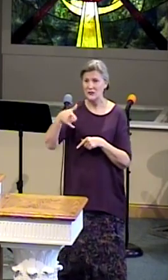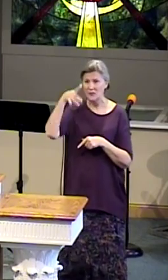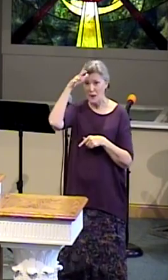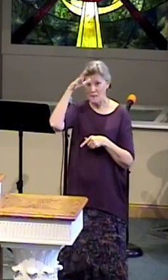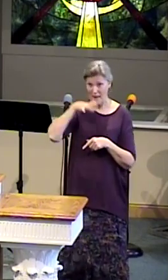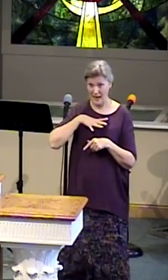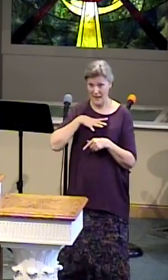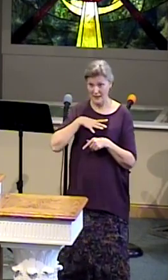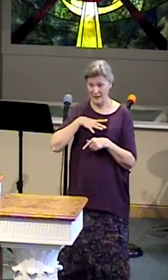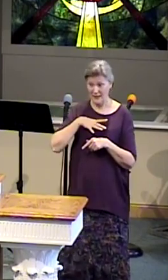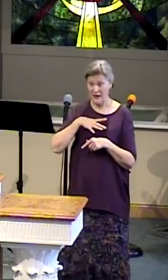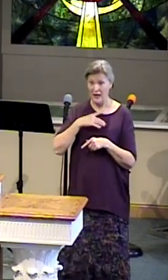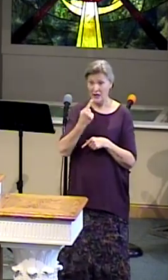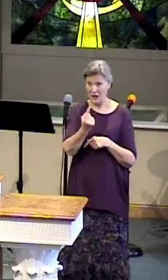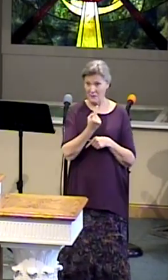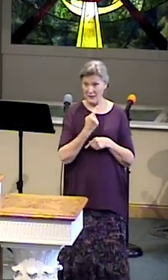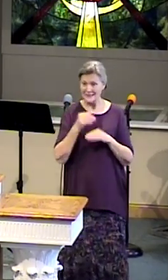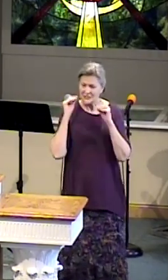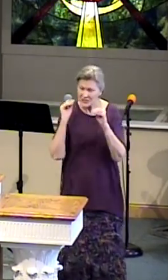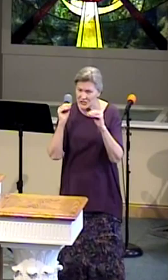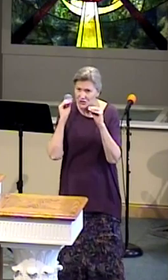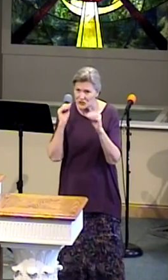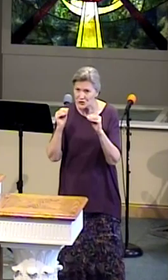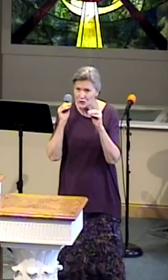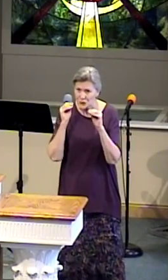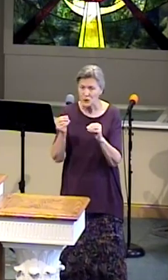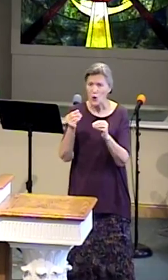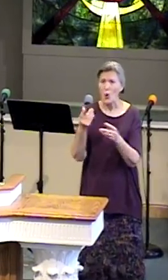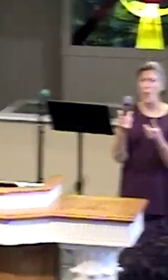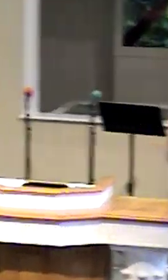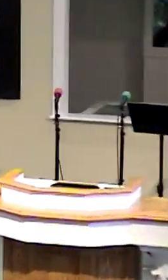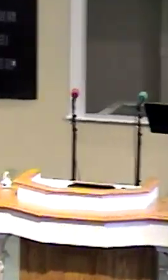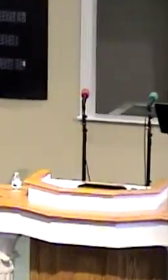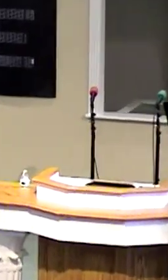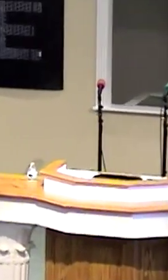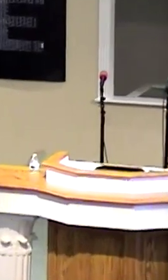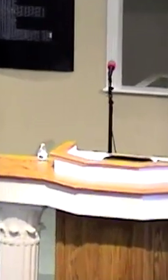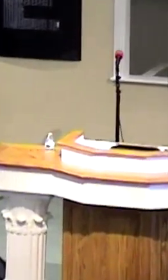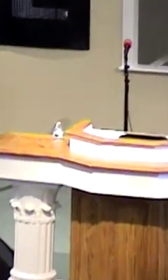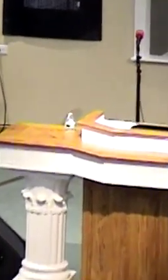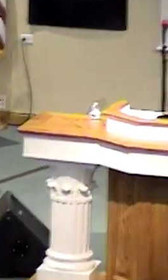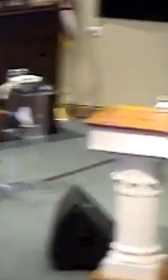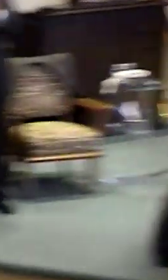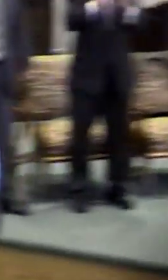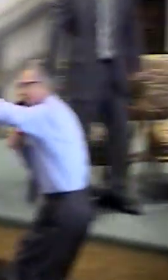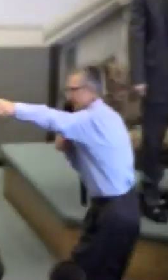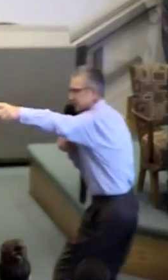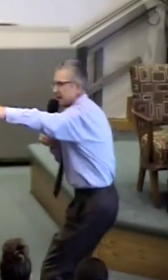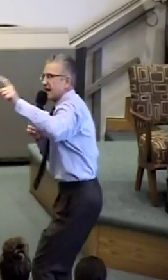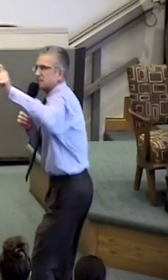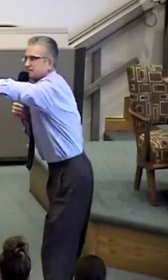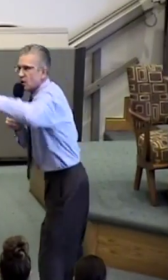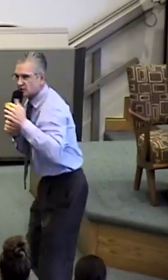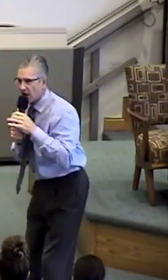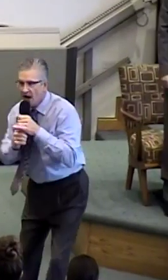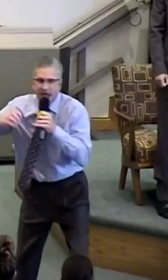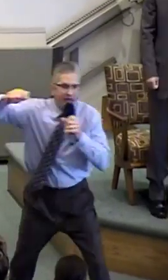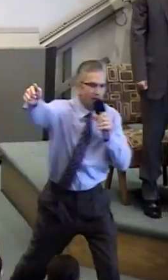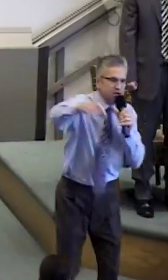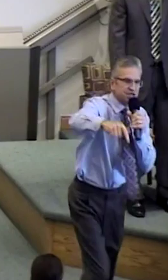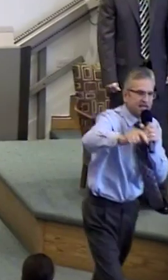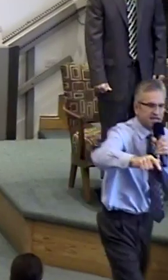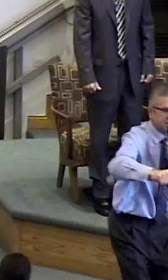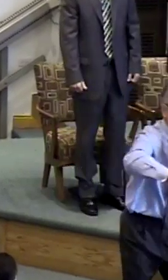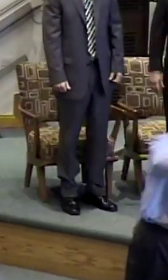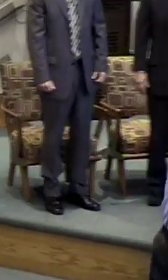on his way in. Oh, God. There's a woman on her way into the church, and she had a vision, and I spoke to her.